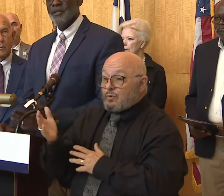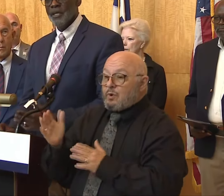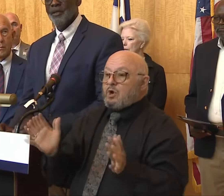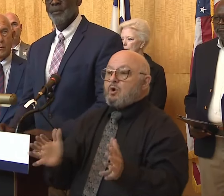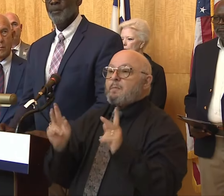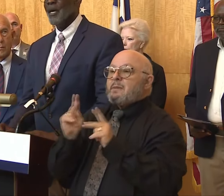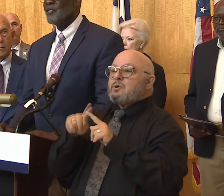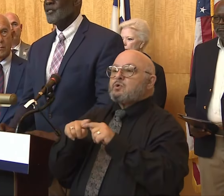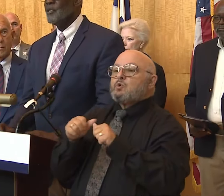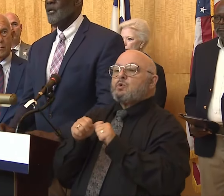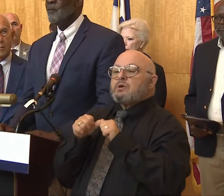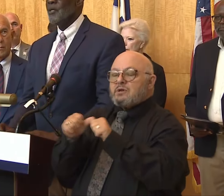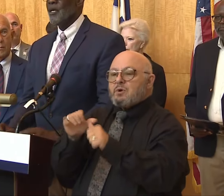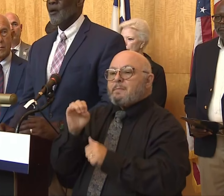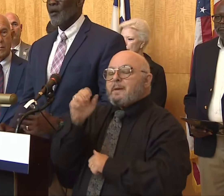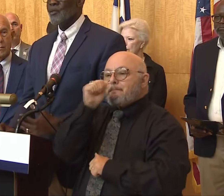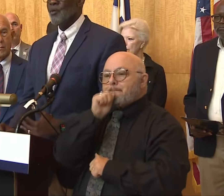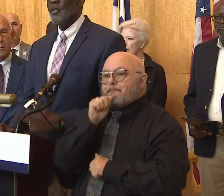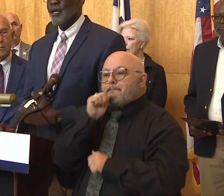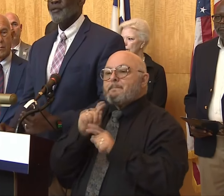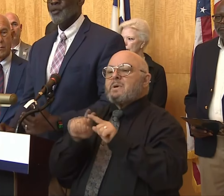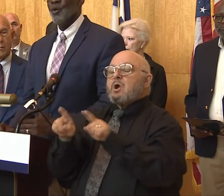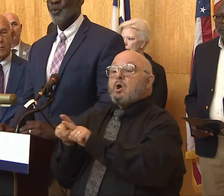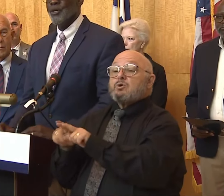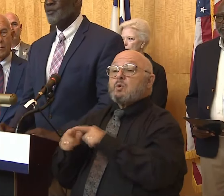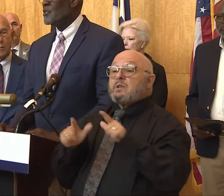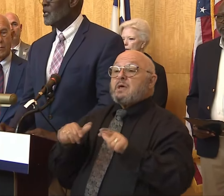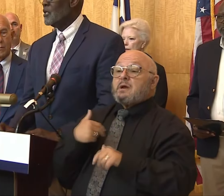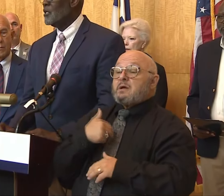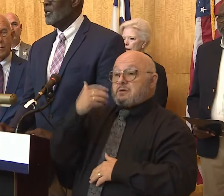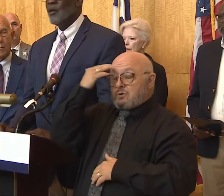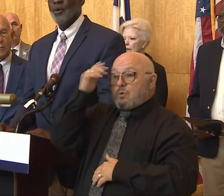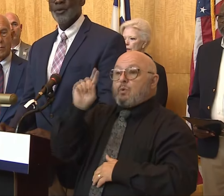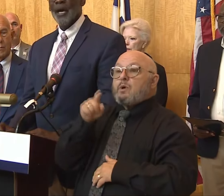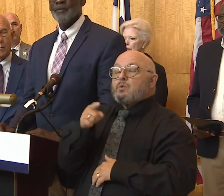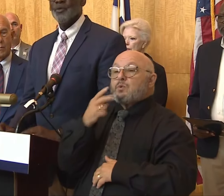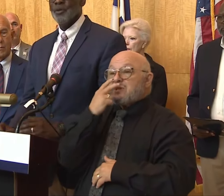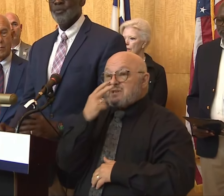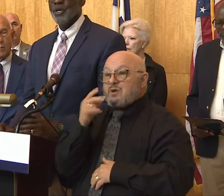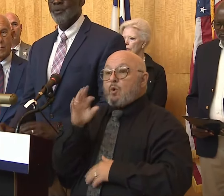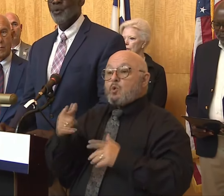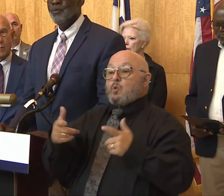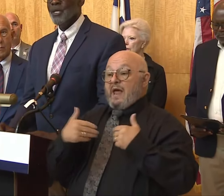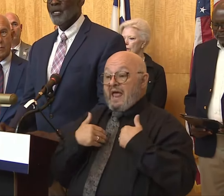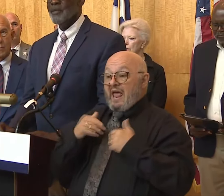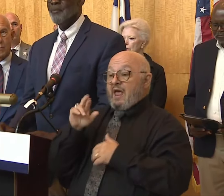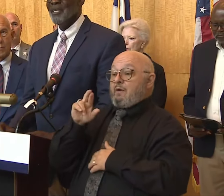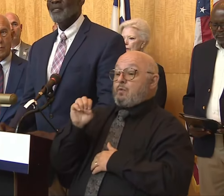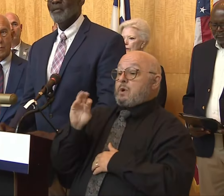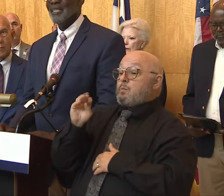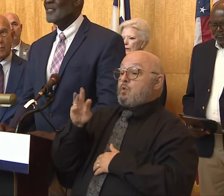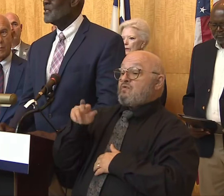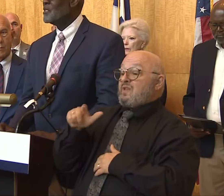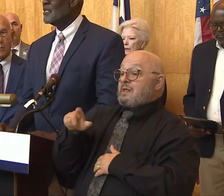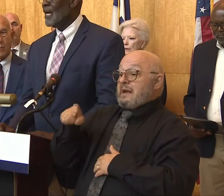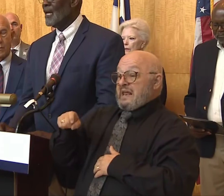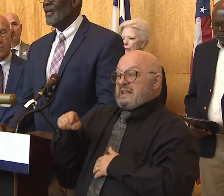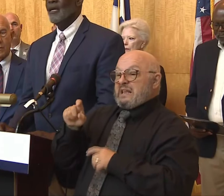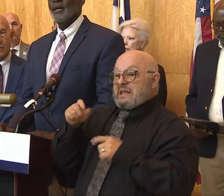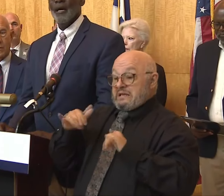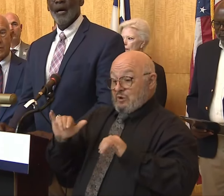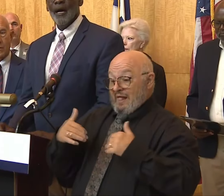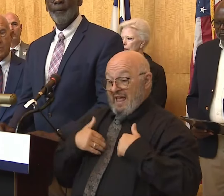to continue to be patient, but then also let us know where you're seeing or you have storm debris removal needs that may still exist